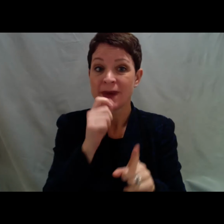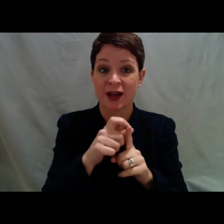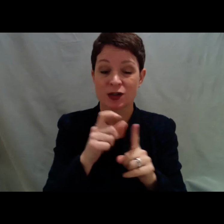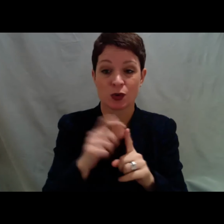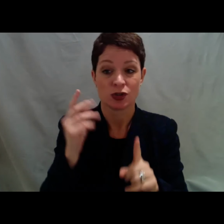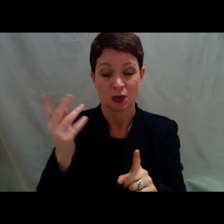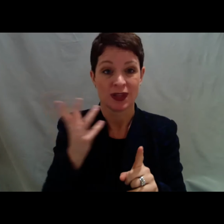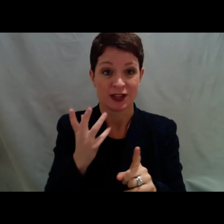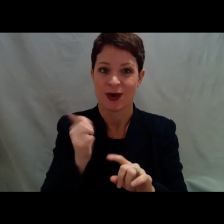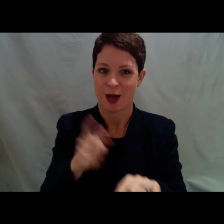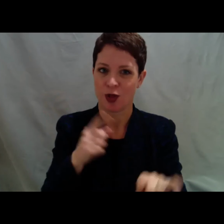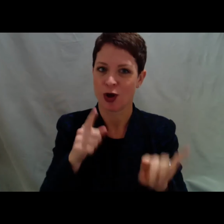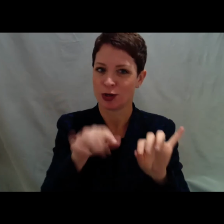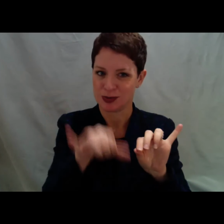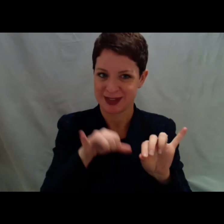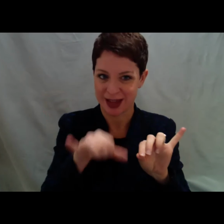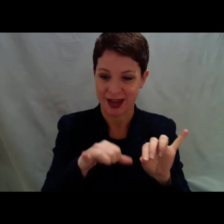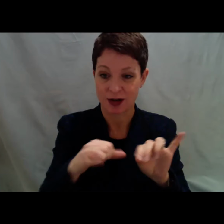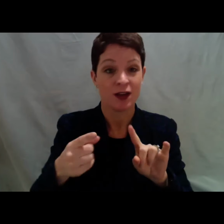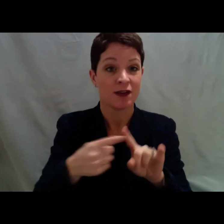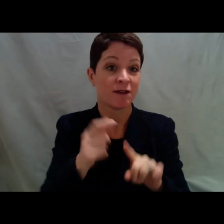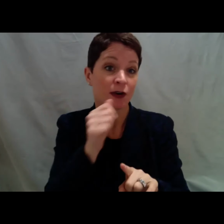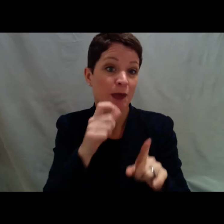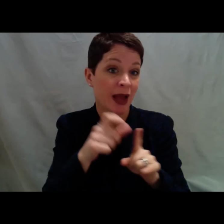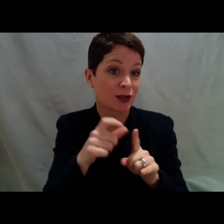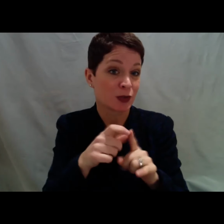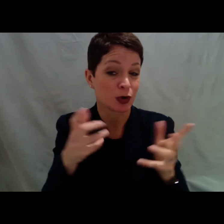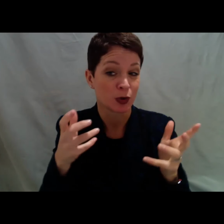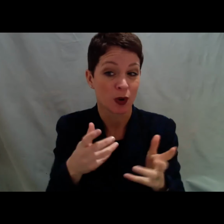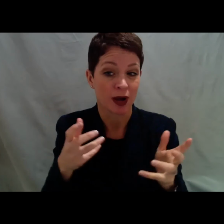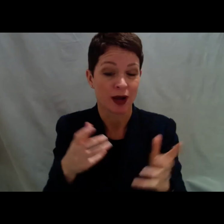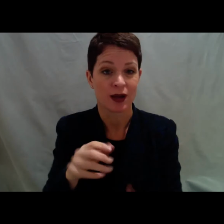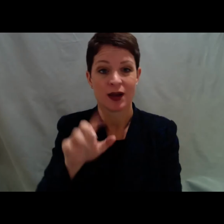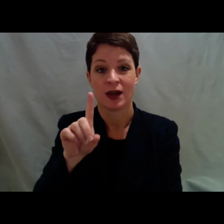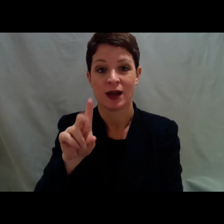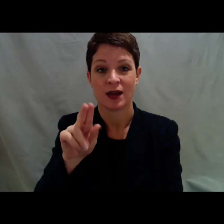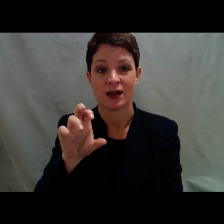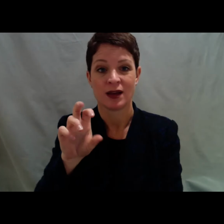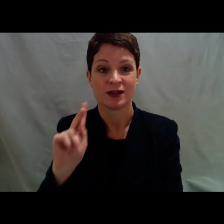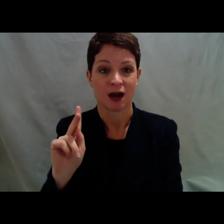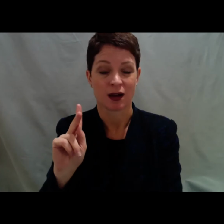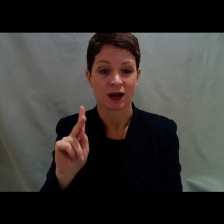you attended. So the first password is duck,